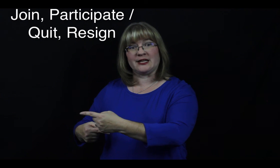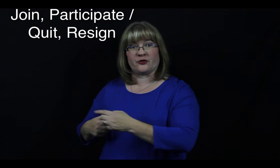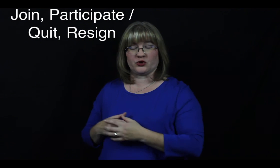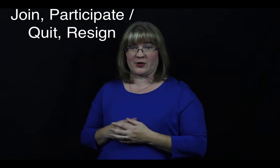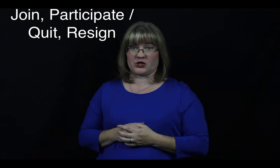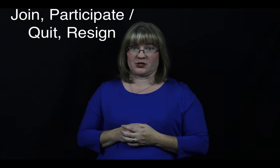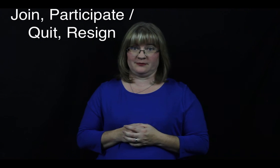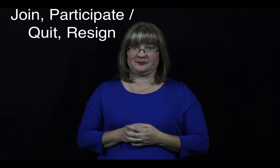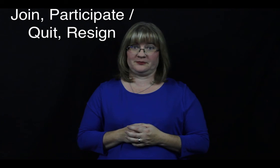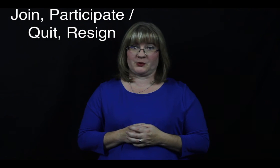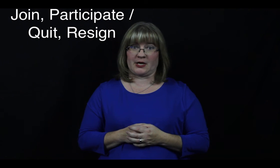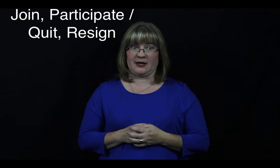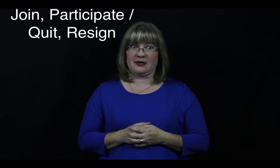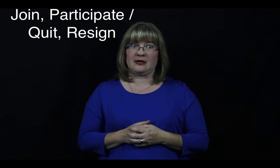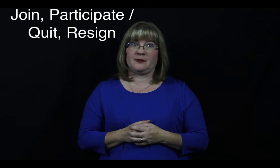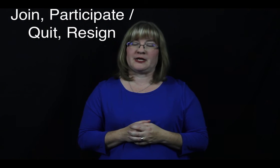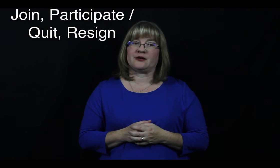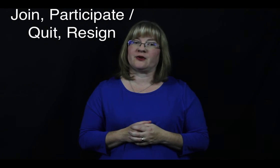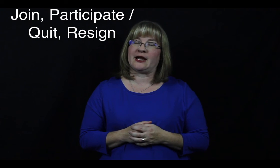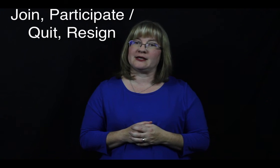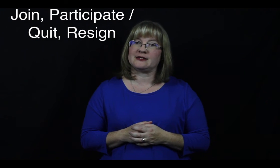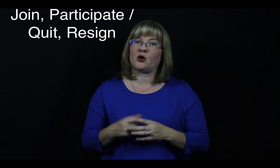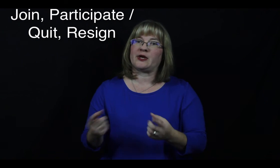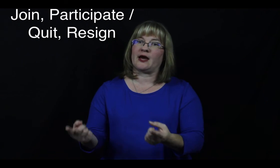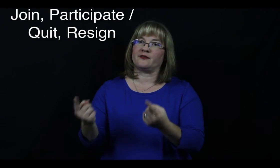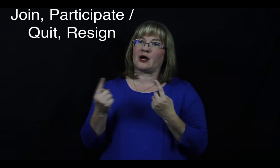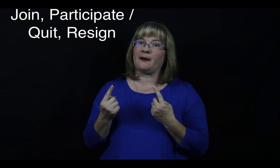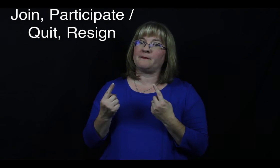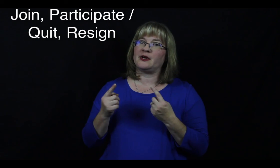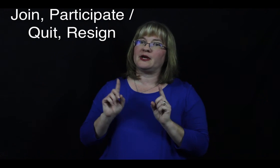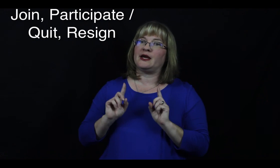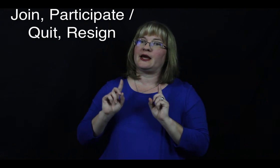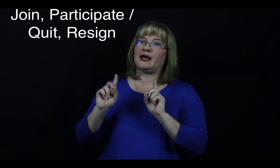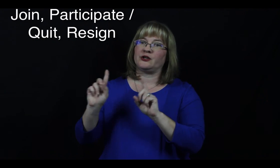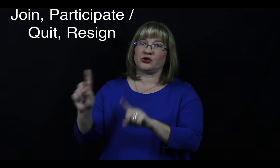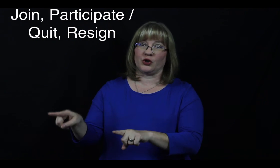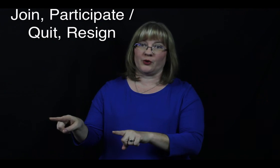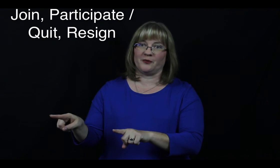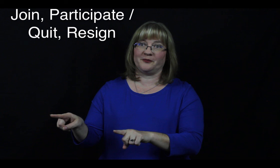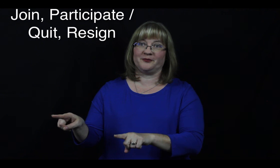the other direction, okay? But again, for ASL, we have come and go.